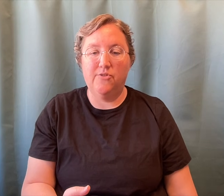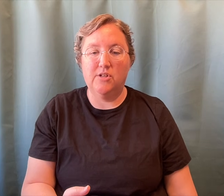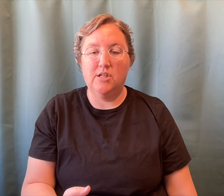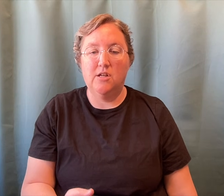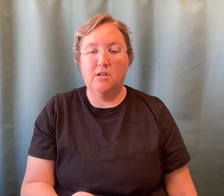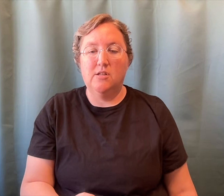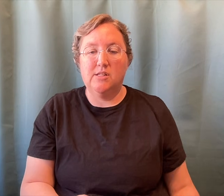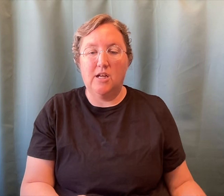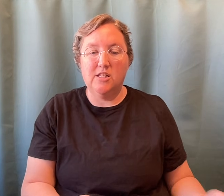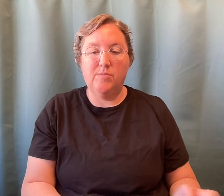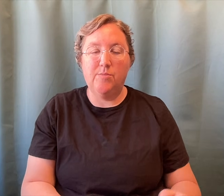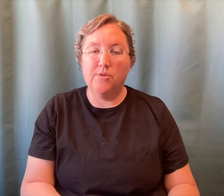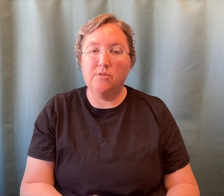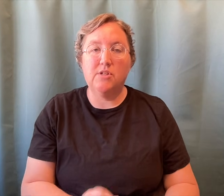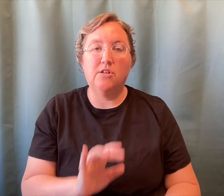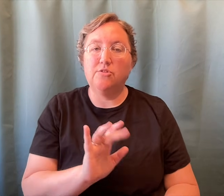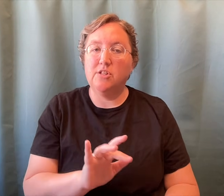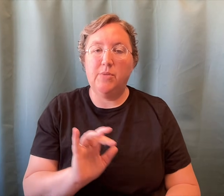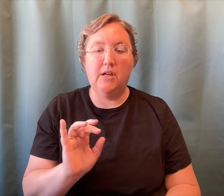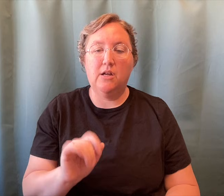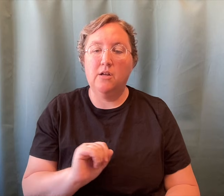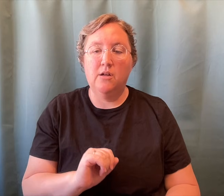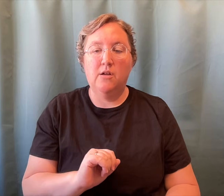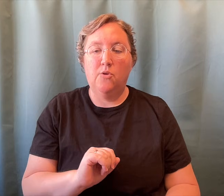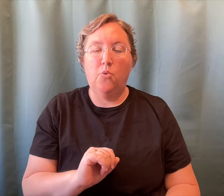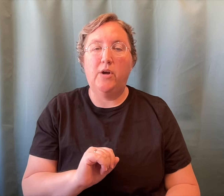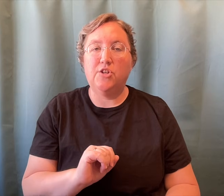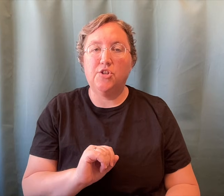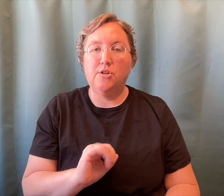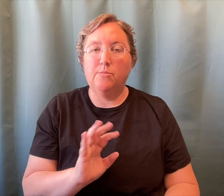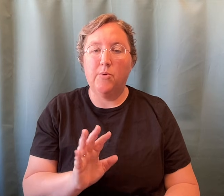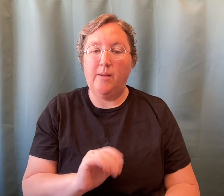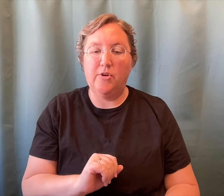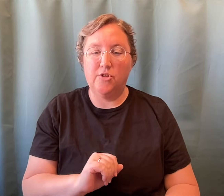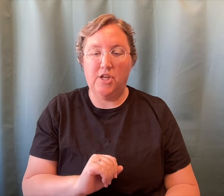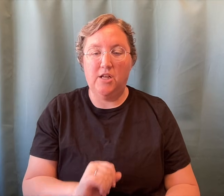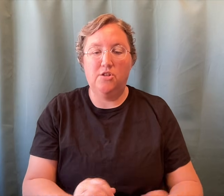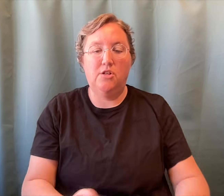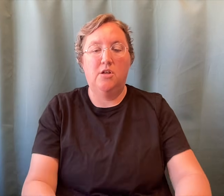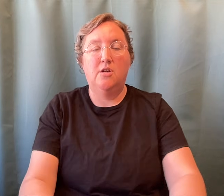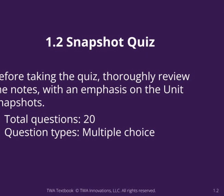different signs be produced and you'll just pick which parameter changed.